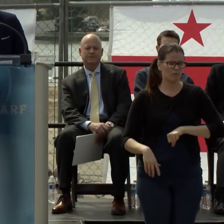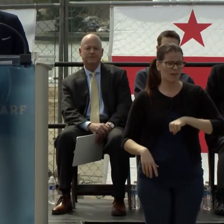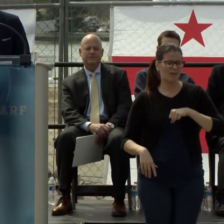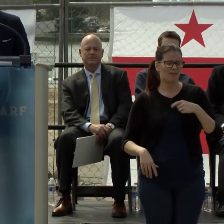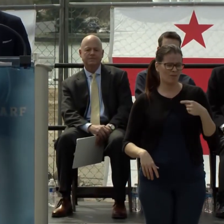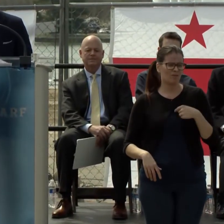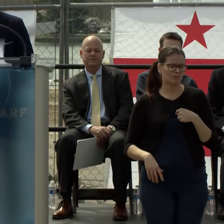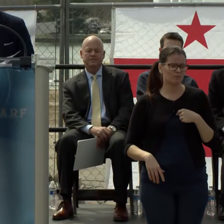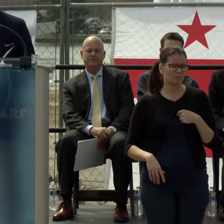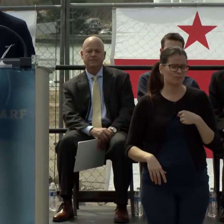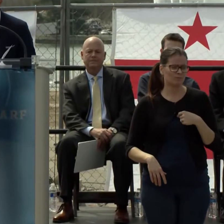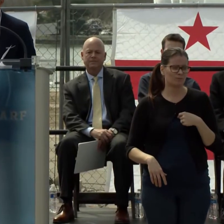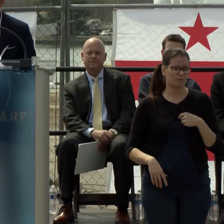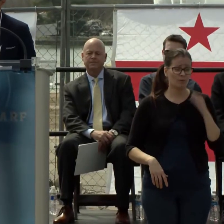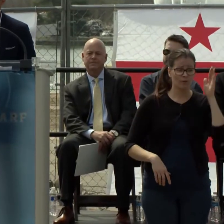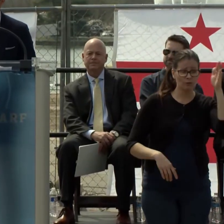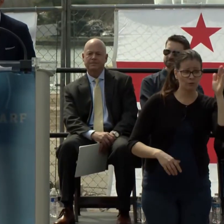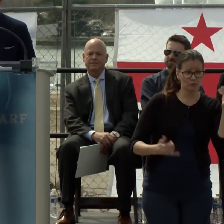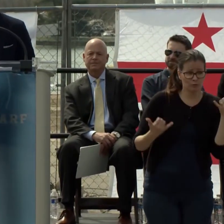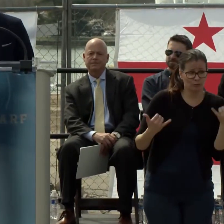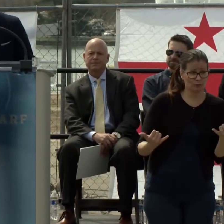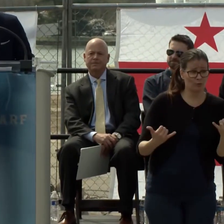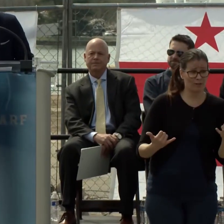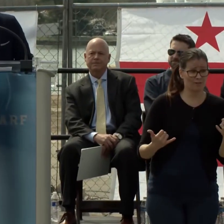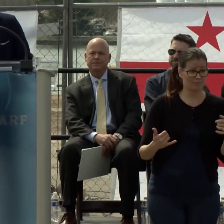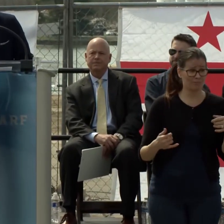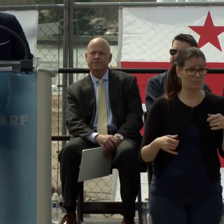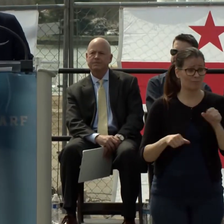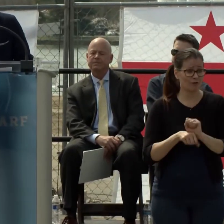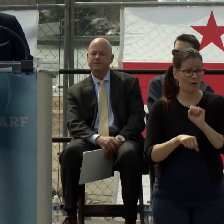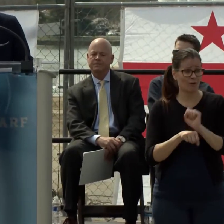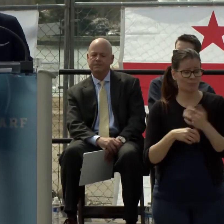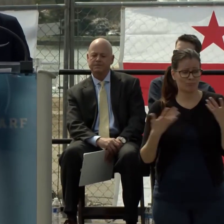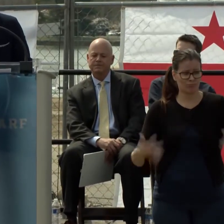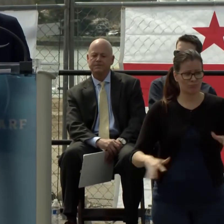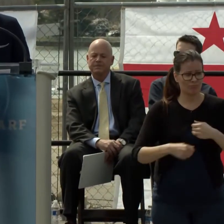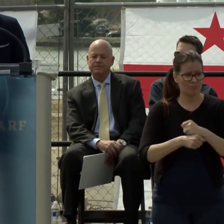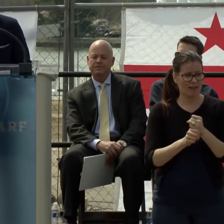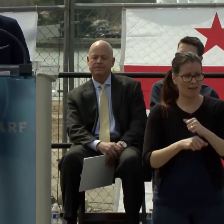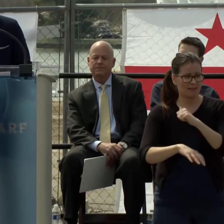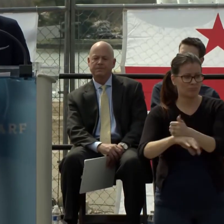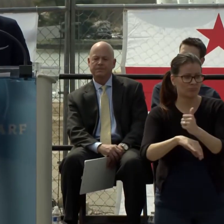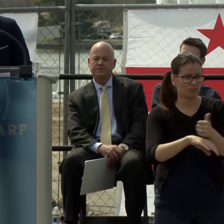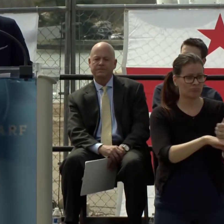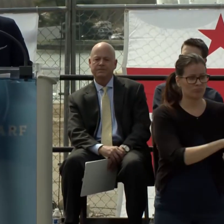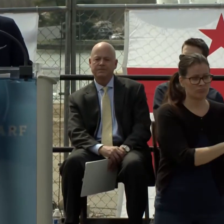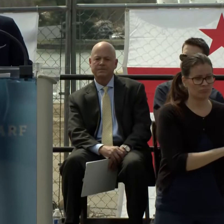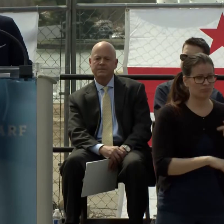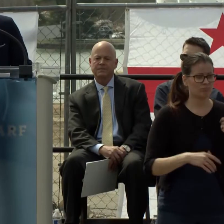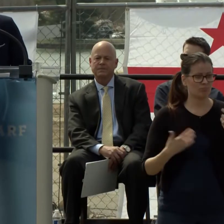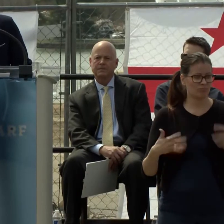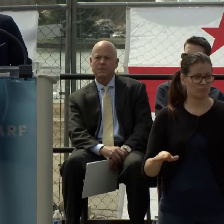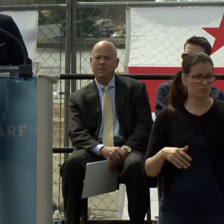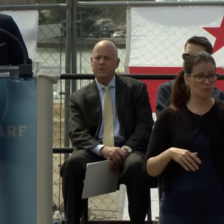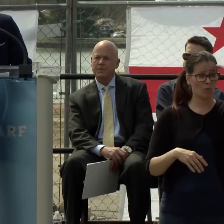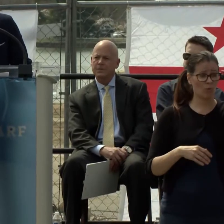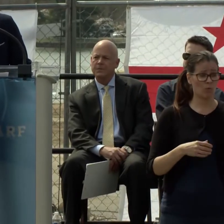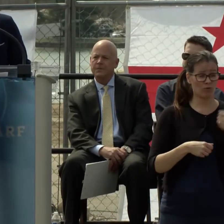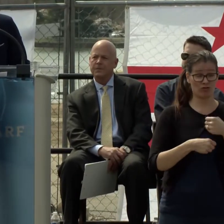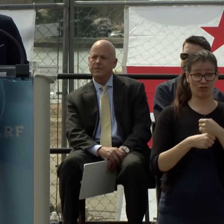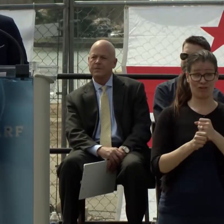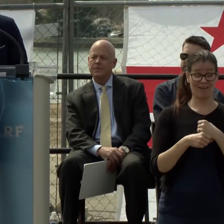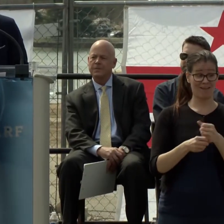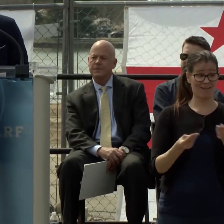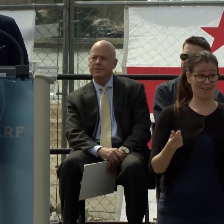this project. We know that we are literally reclaiming land here in the District of Columbia and putting it back on the tax rolls, which contributes to the